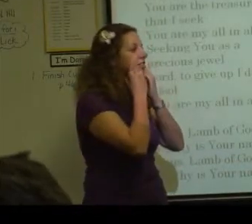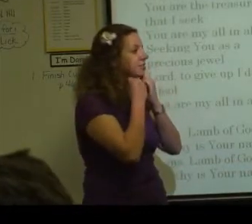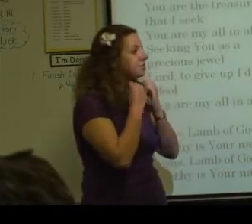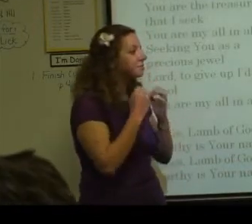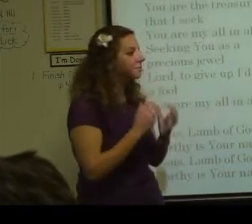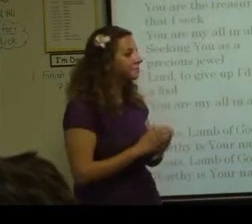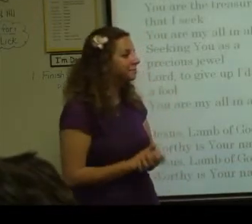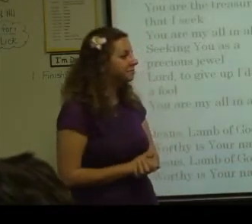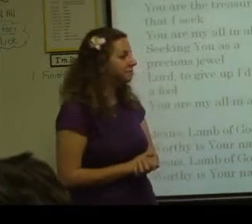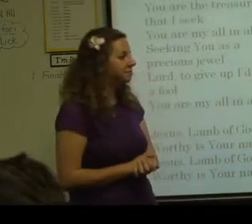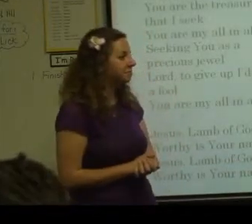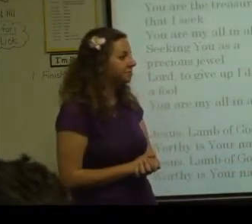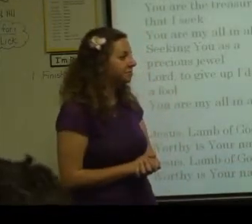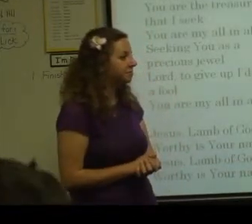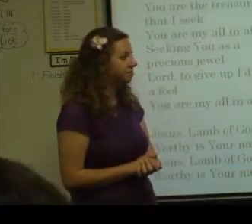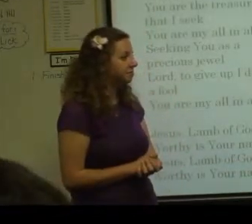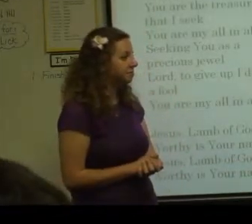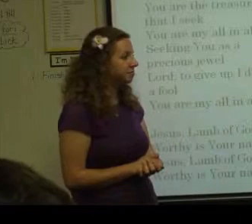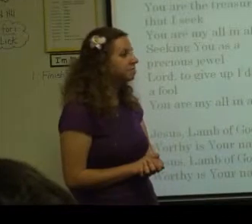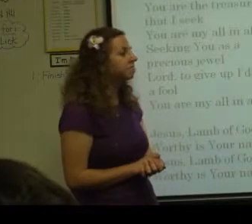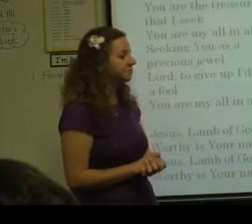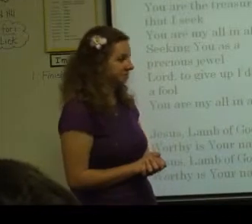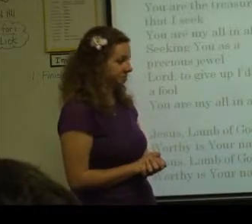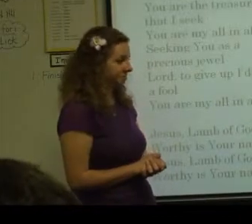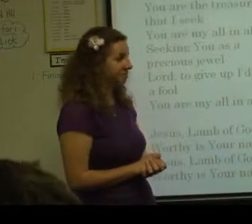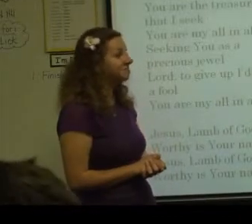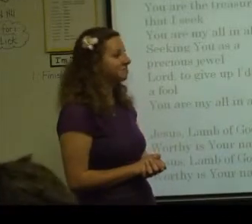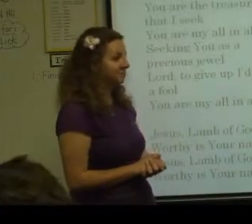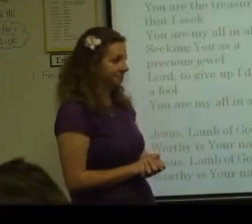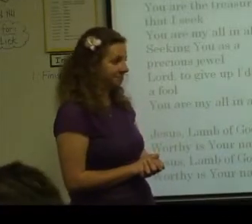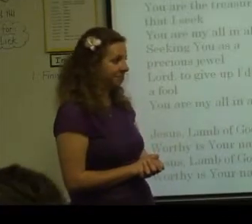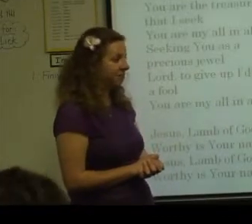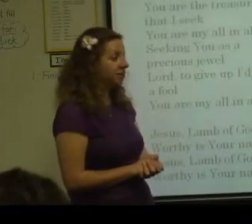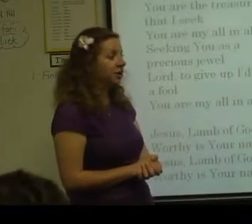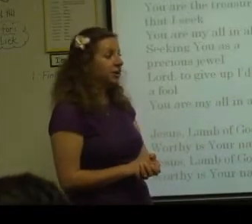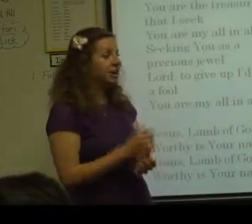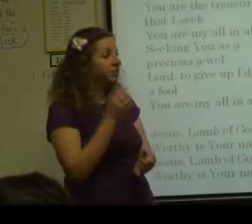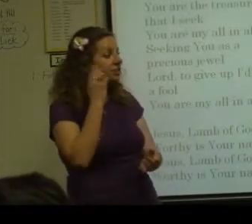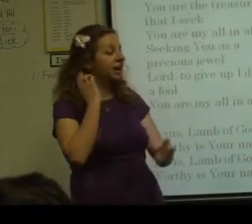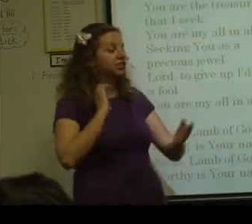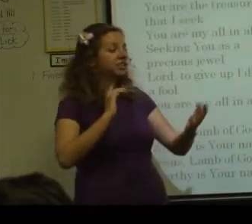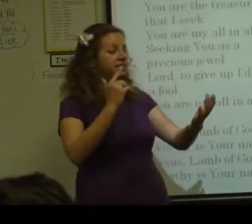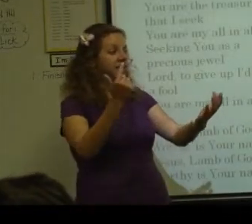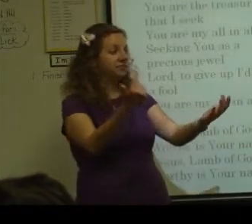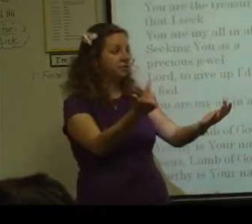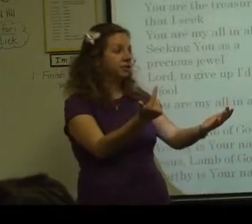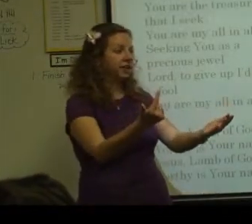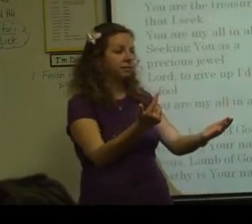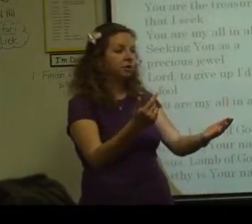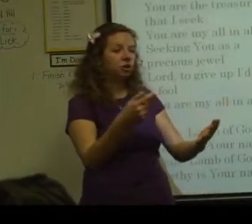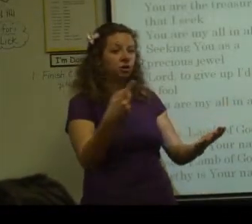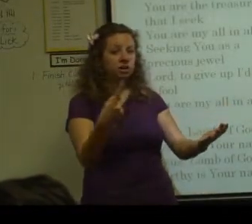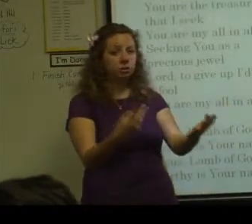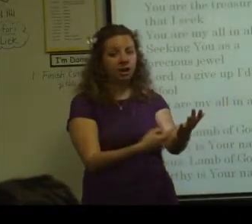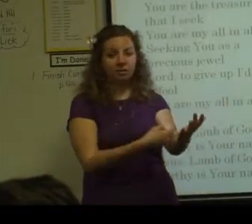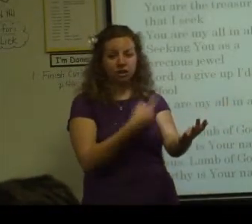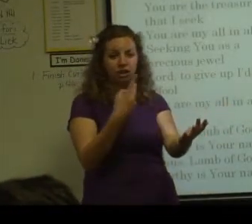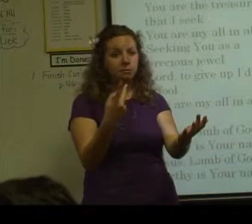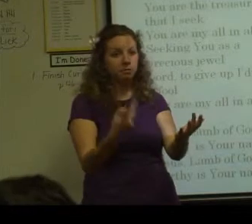precious. I think that Lamb of God is obviously it's a name for him. How does that work? Okay, there's actually a sign for lamb. Okay, so you have like sheep,